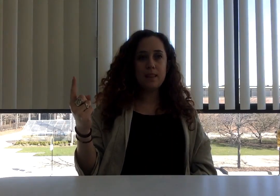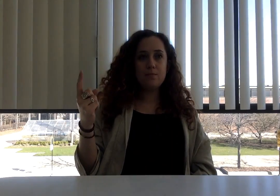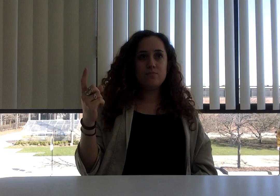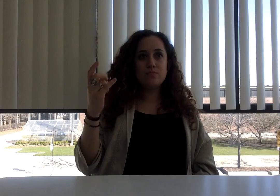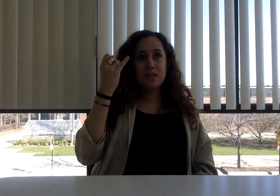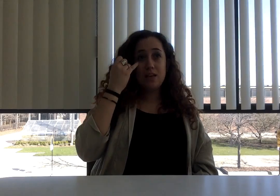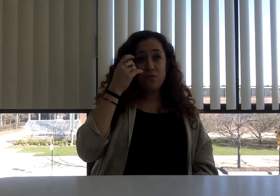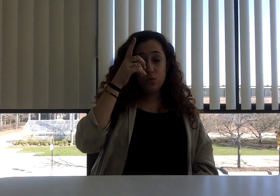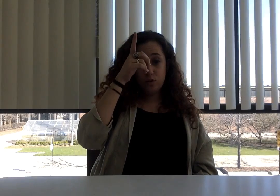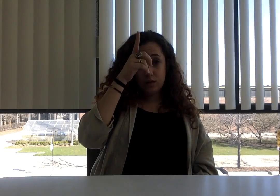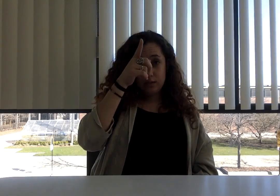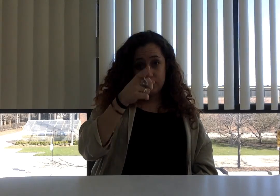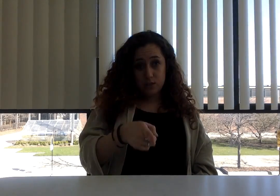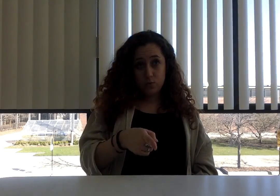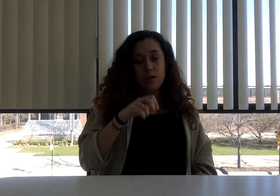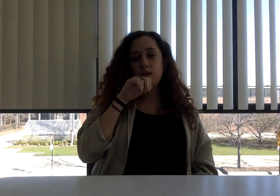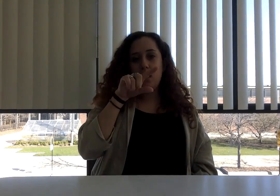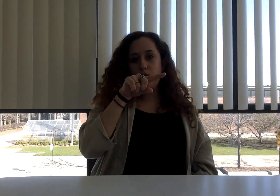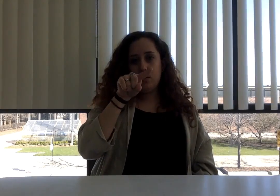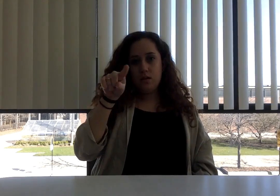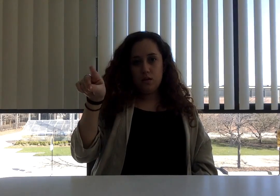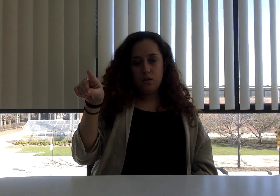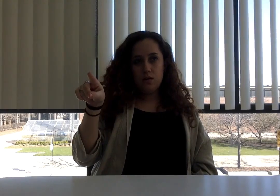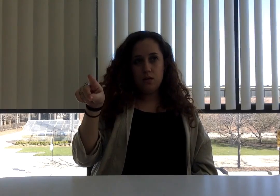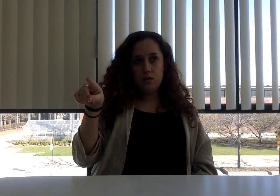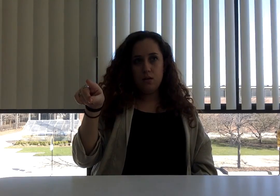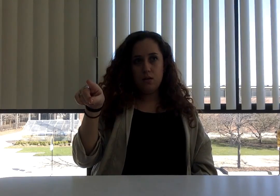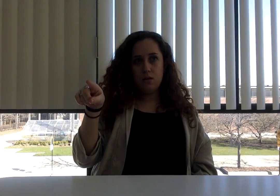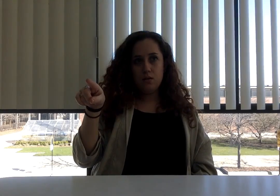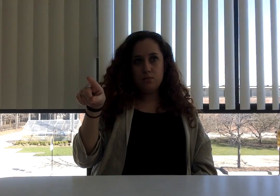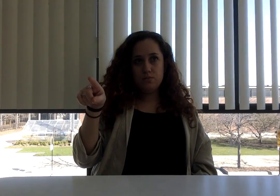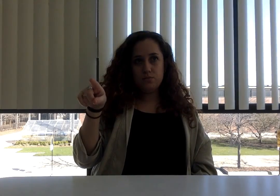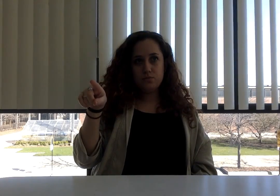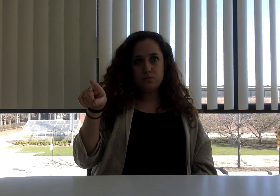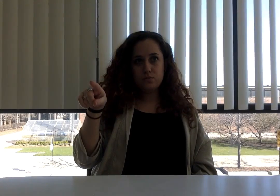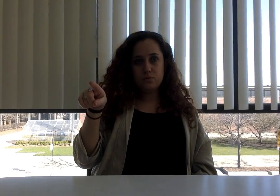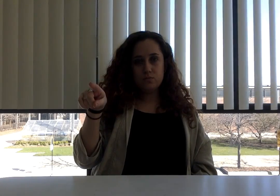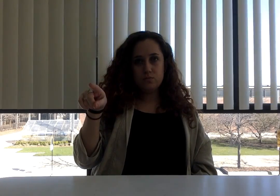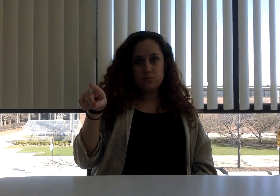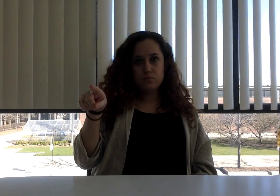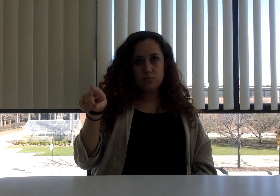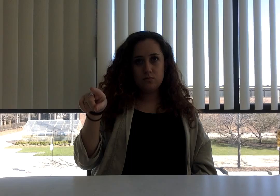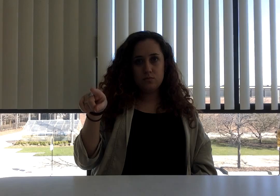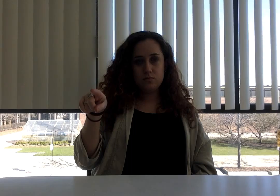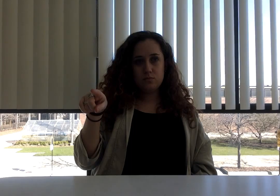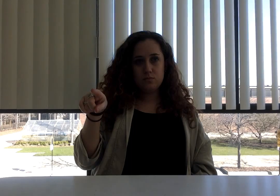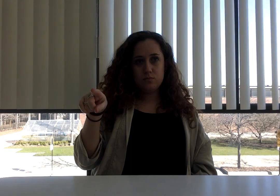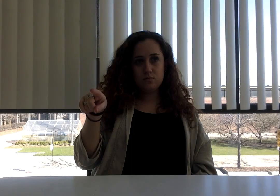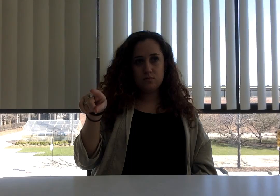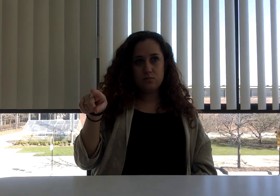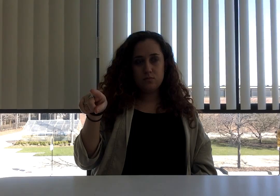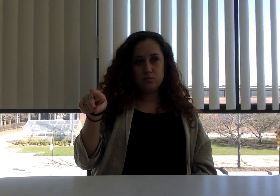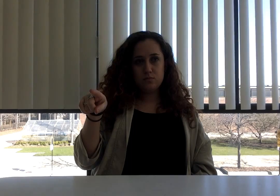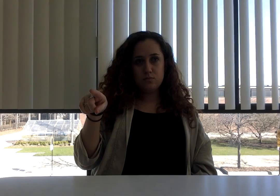I cubed. I 4th, 5th, 6th, 7th, 8, 9, 10, 11. So I'm going to let you